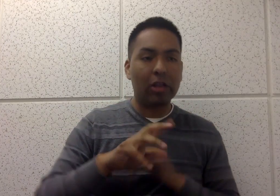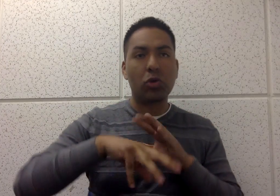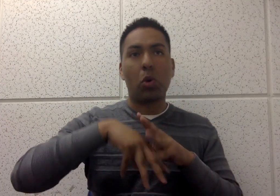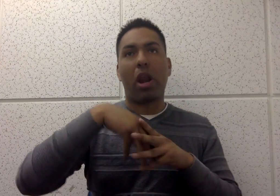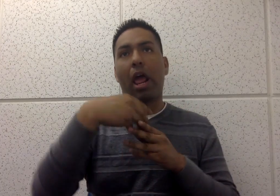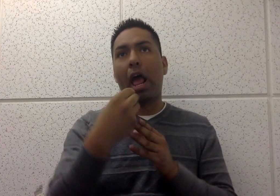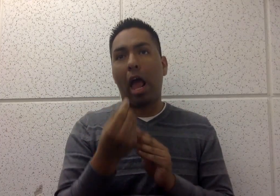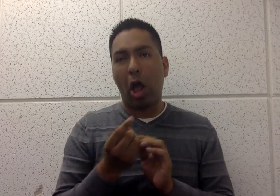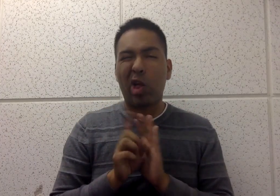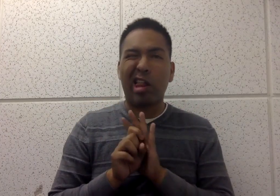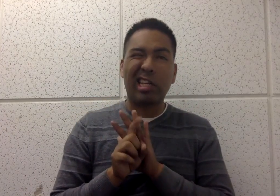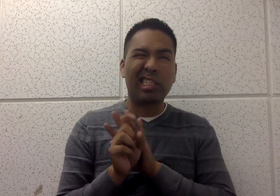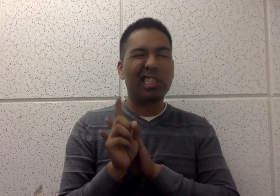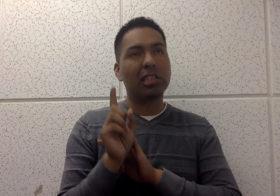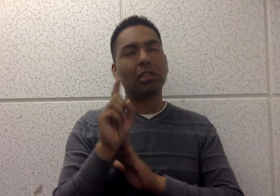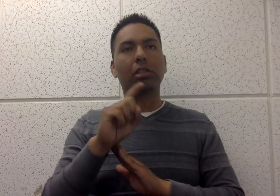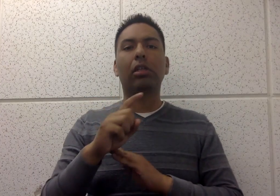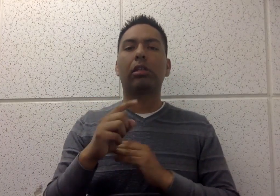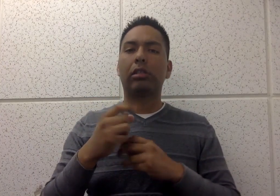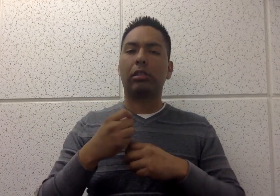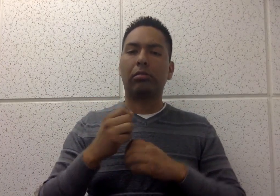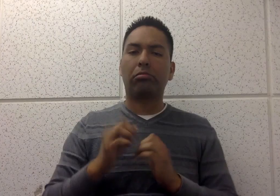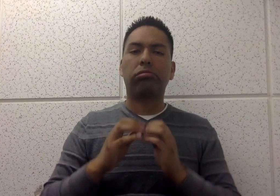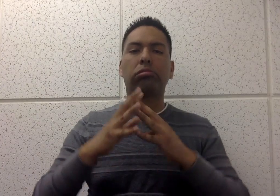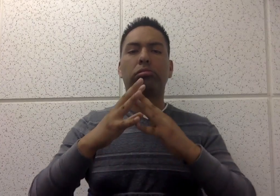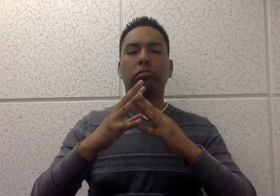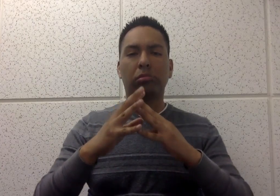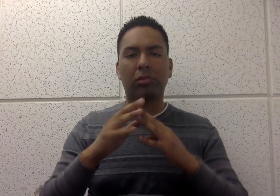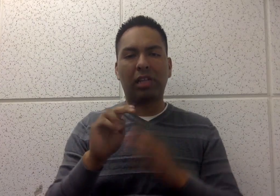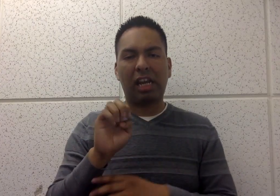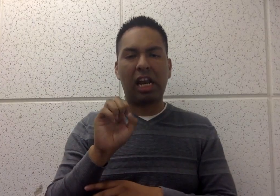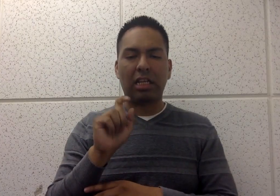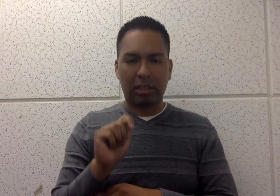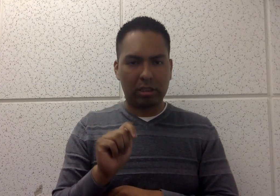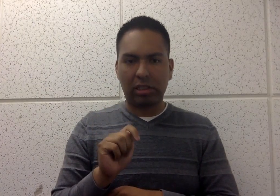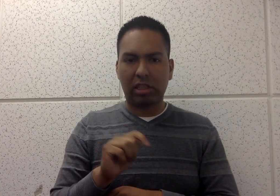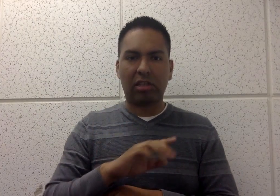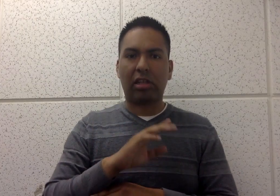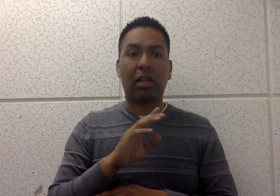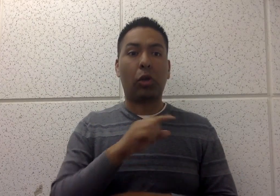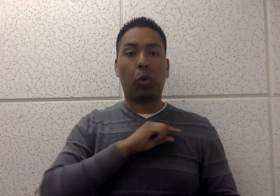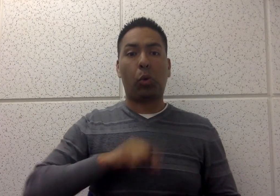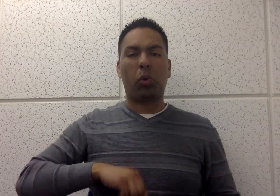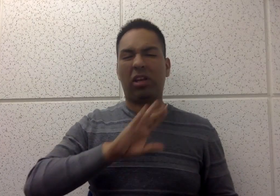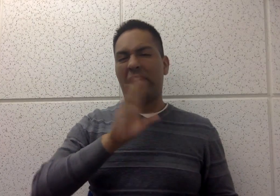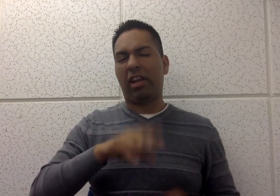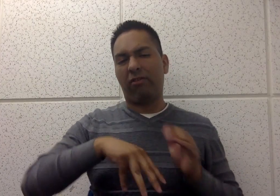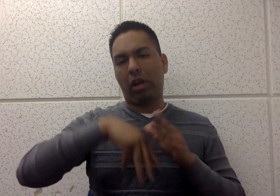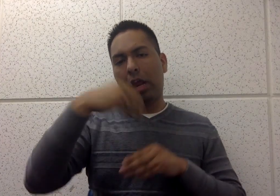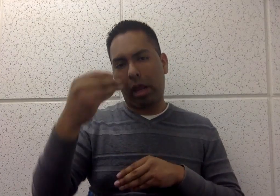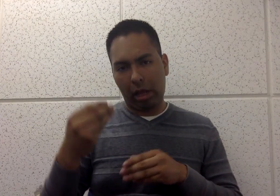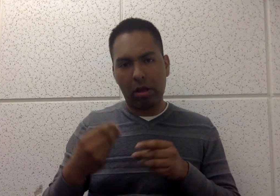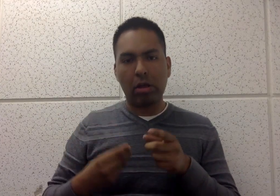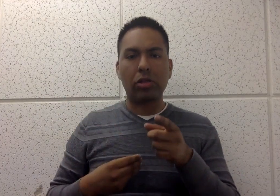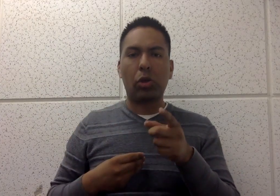again. So this is a 1-year-old colony. This happens to be 536. There's the nest entrance, there's a pencil for scale. So this